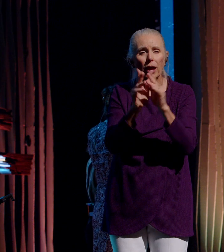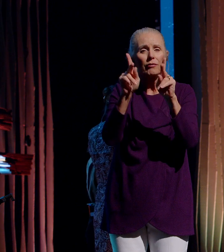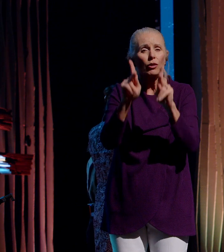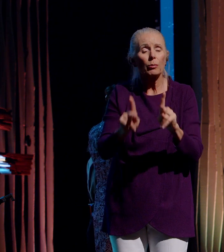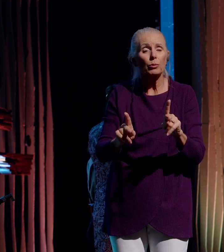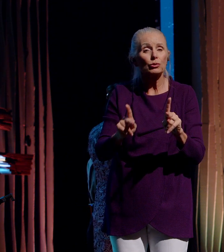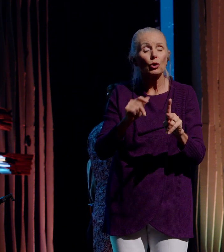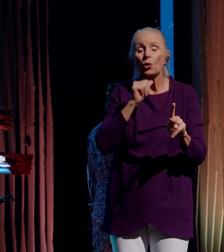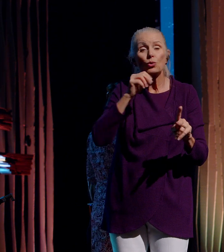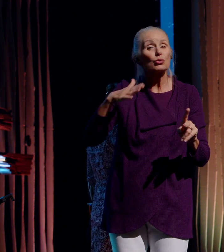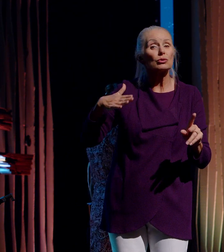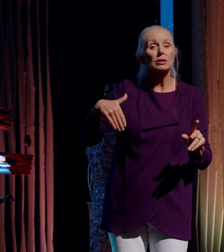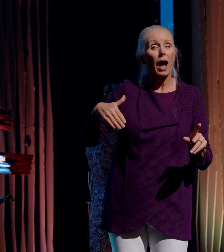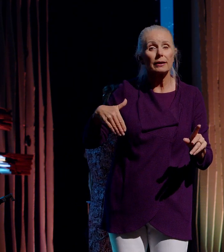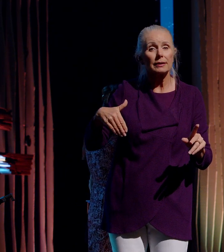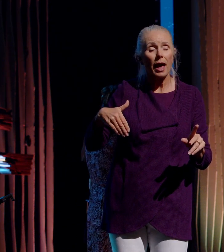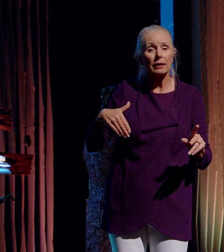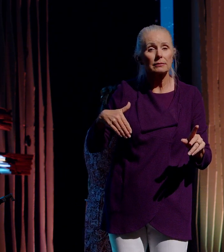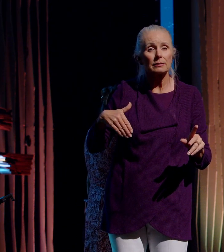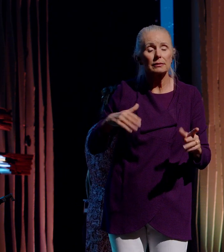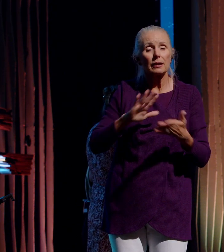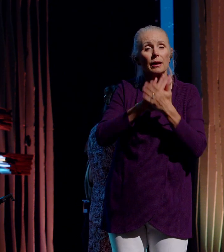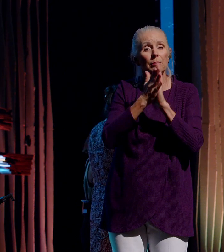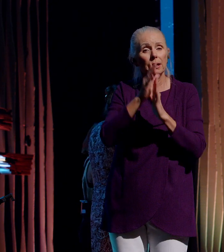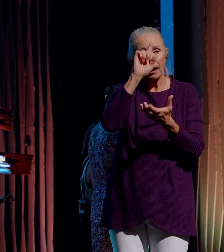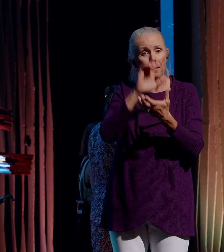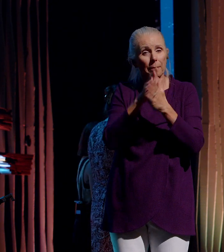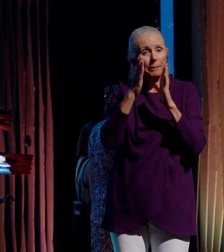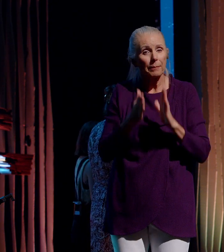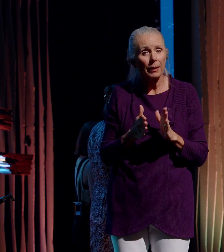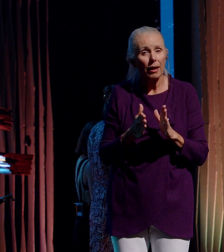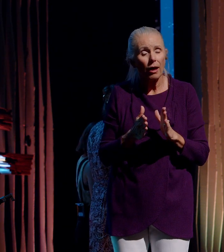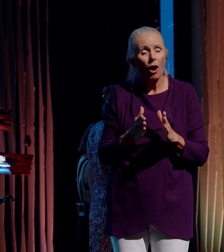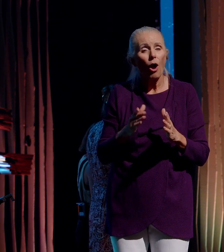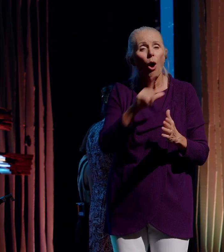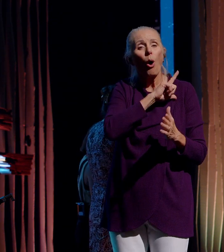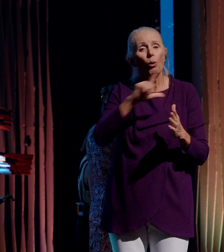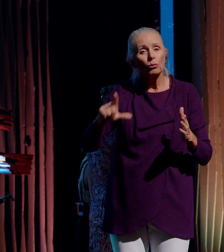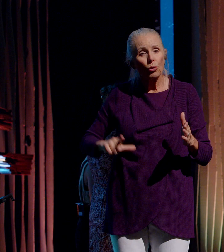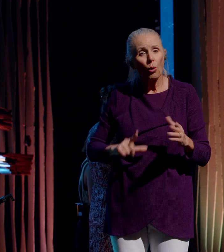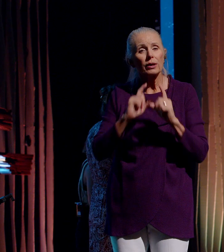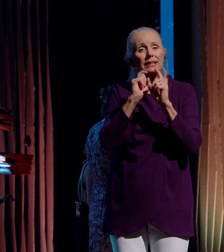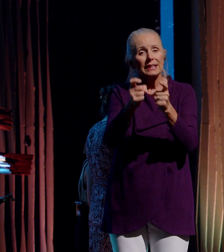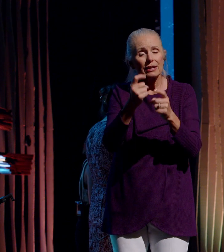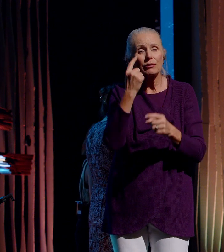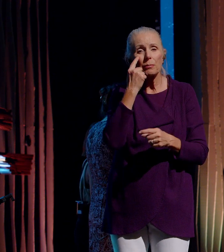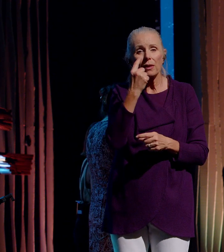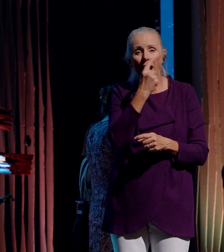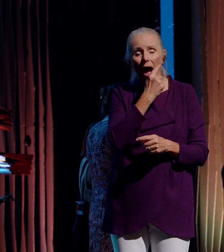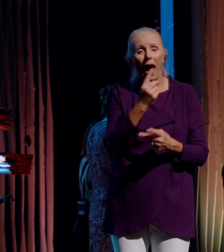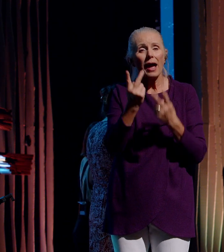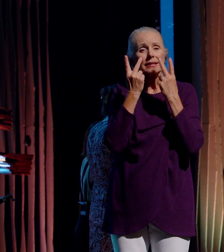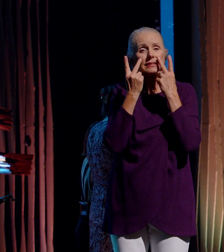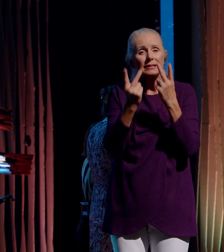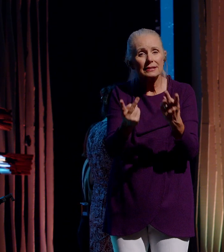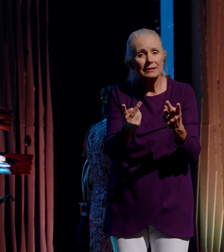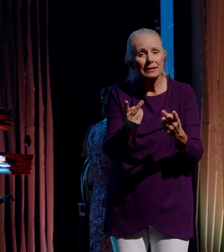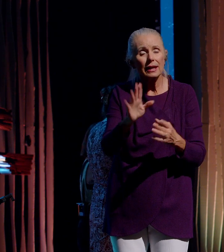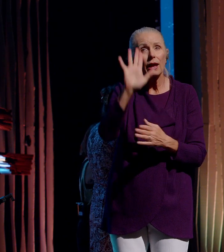not yet called upon your name. Lord, would you give them eyes to see, Lord, that you've been pursuing